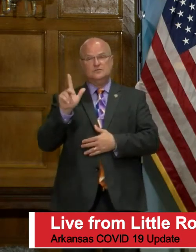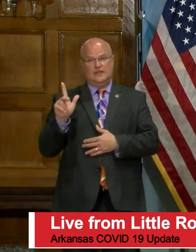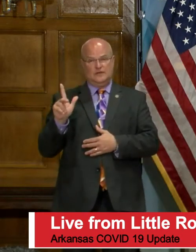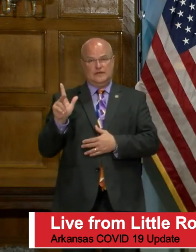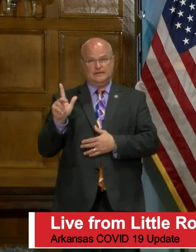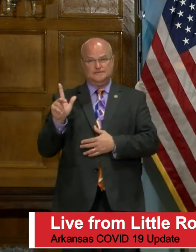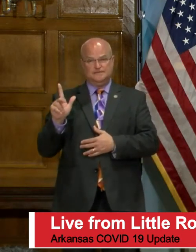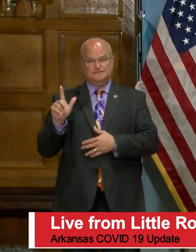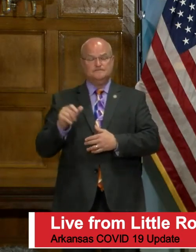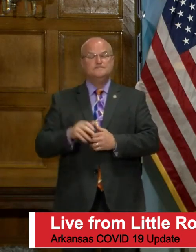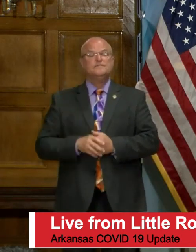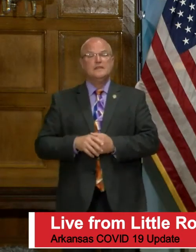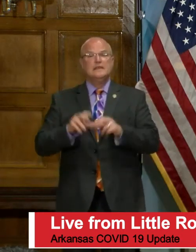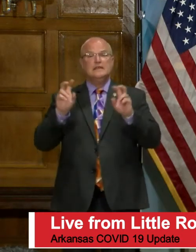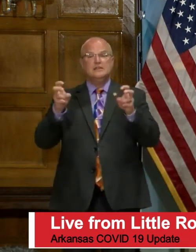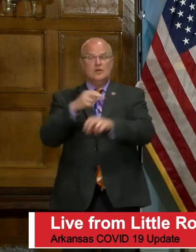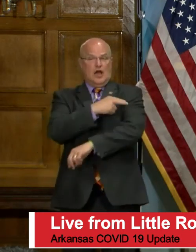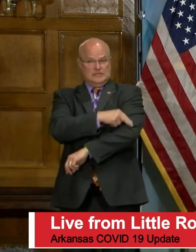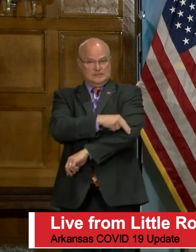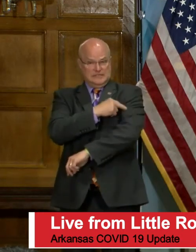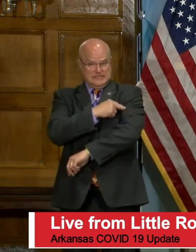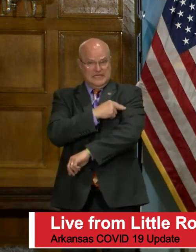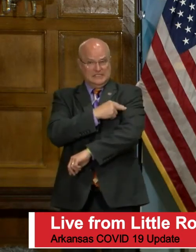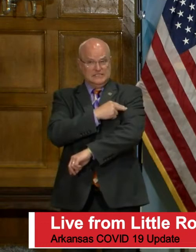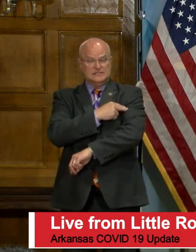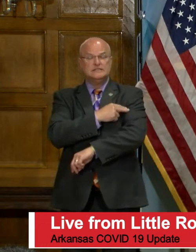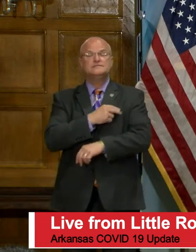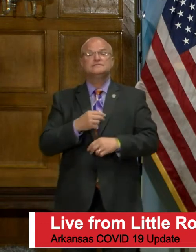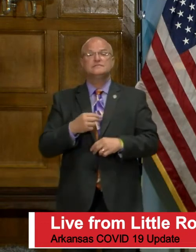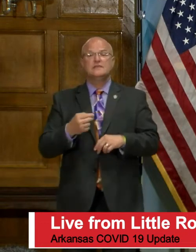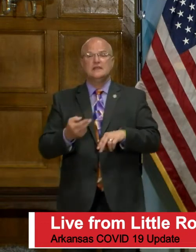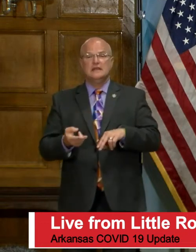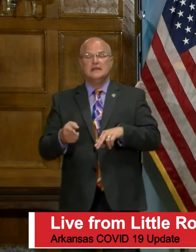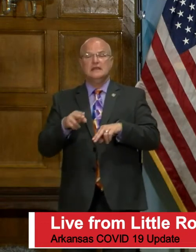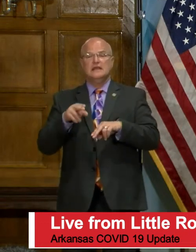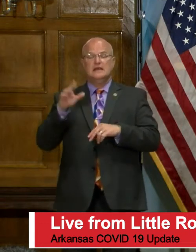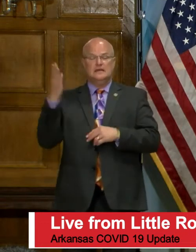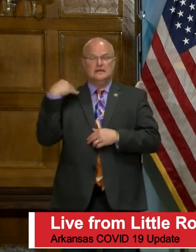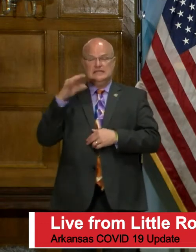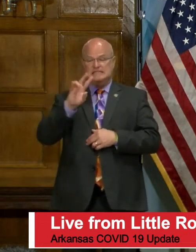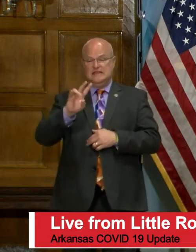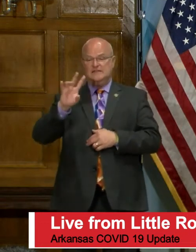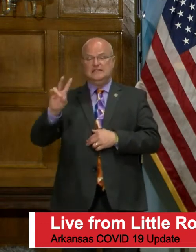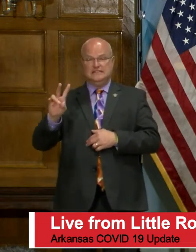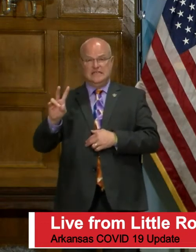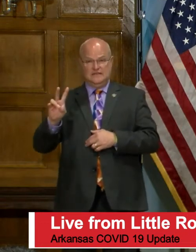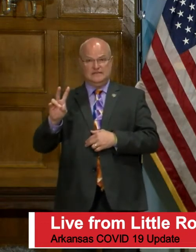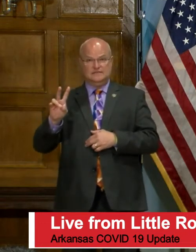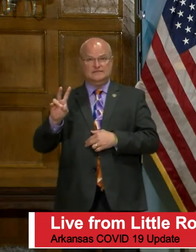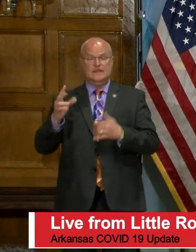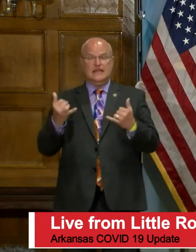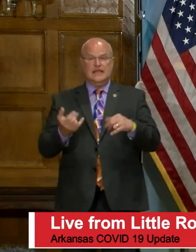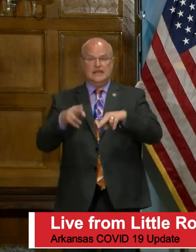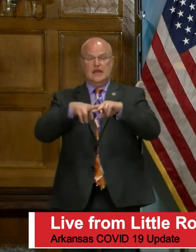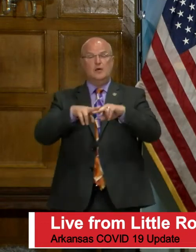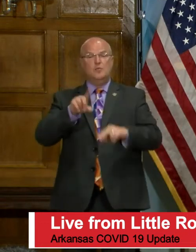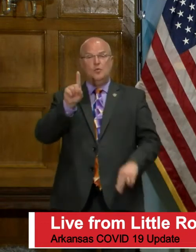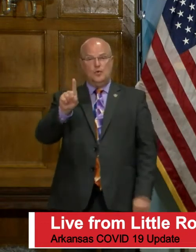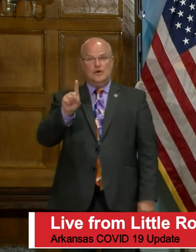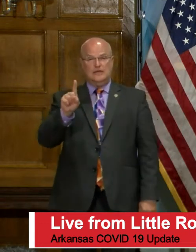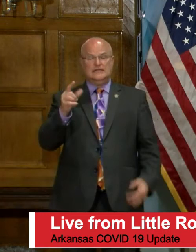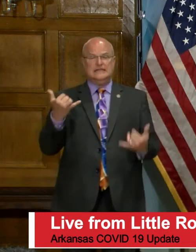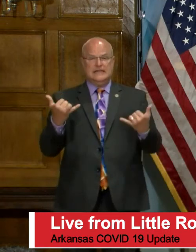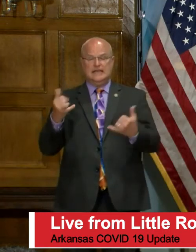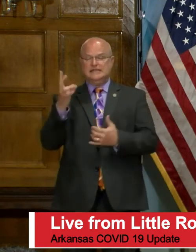4,923. In terms of hospitalizations, we had 77 hospitalizations yesterday. We're up 1